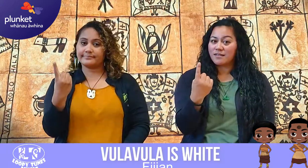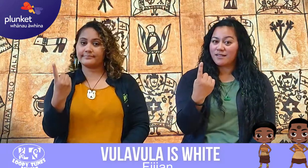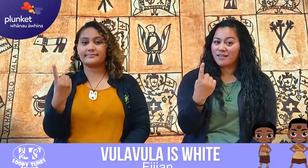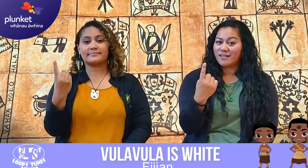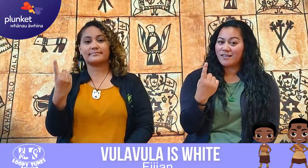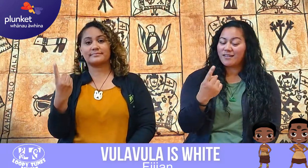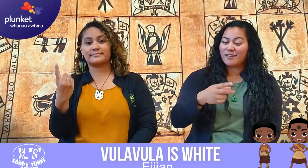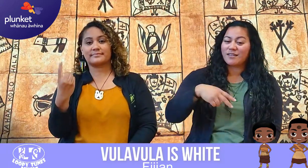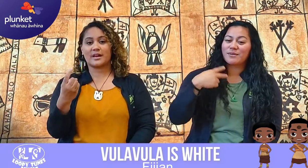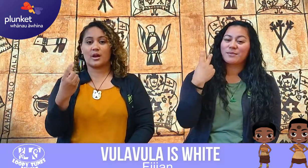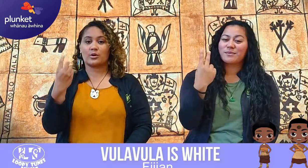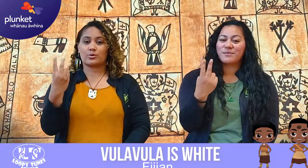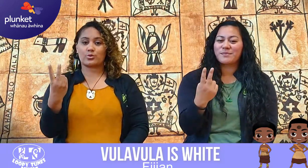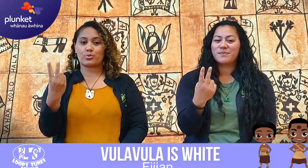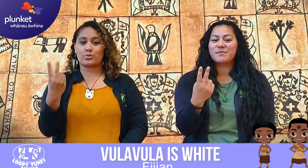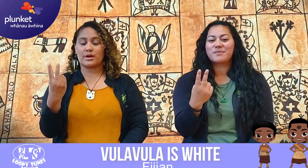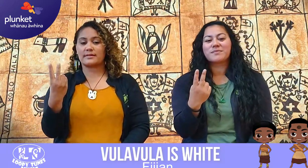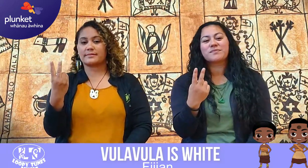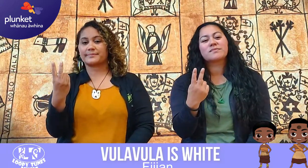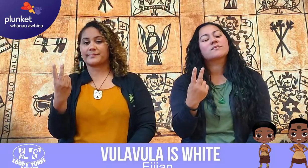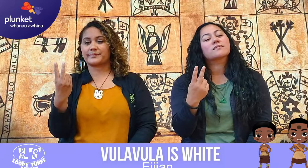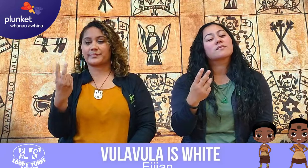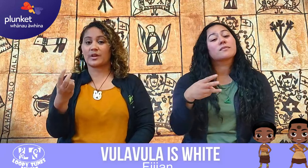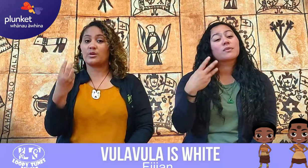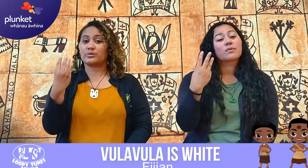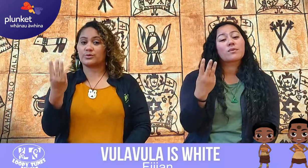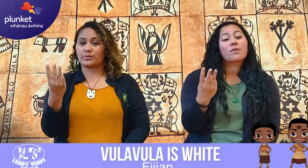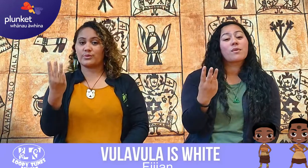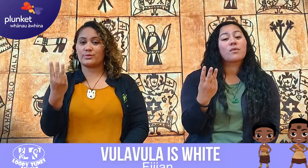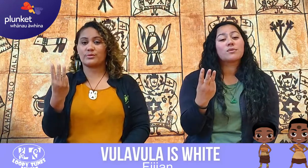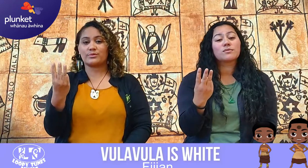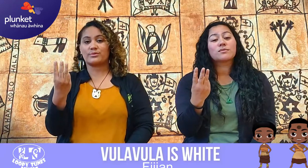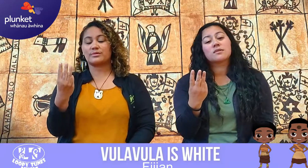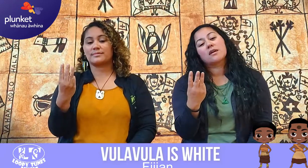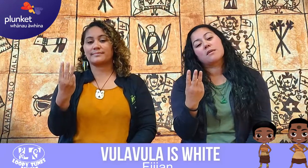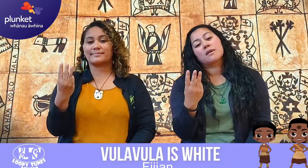Dua is one, Rua is two, Dolu is number